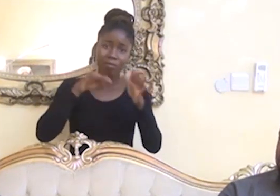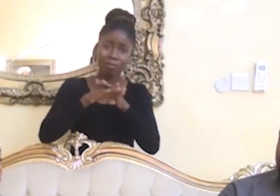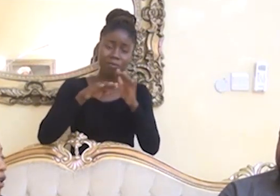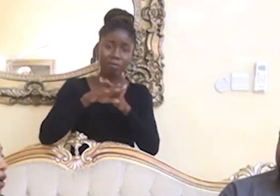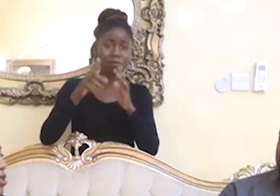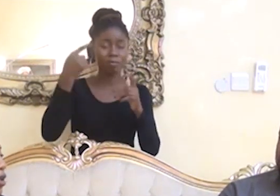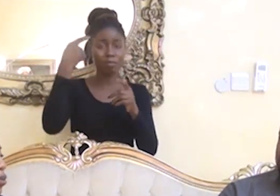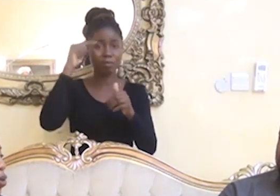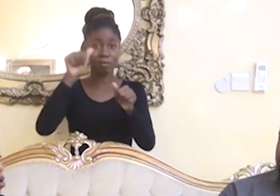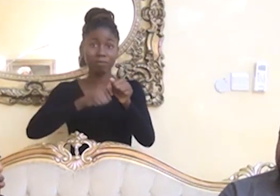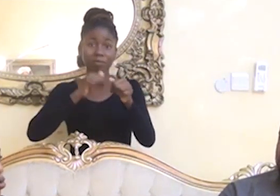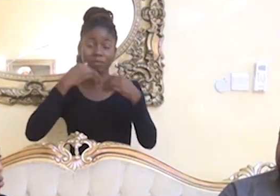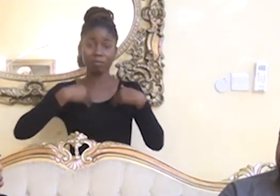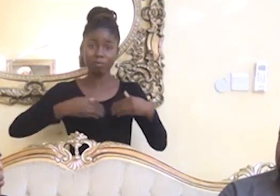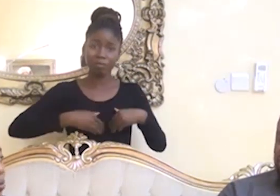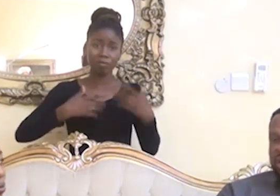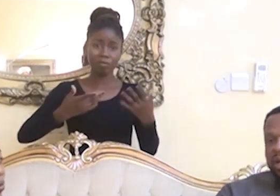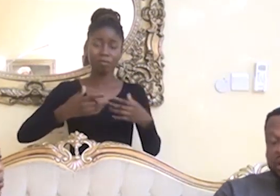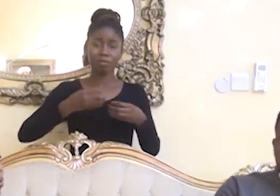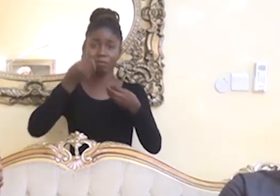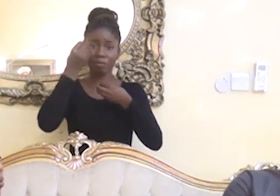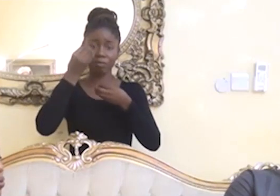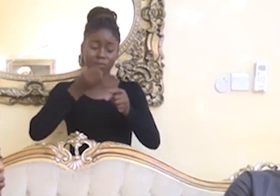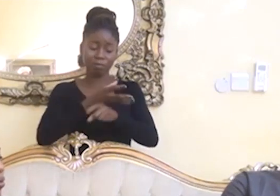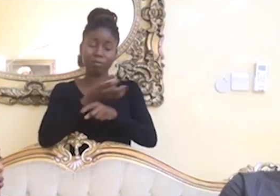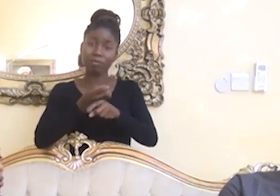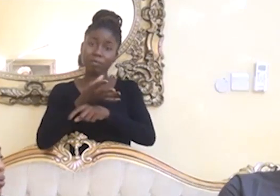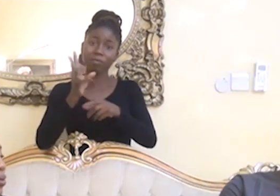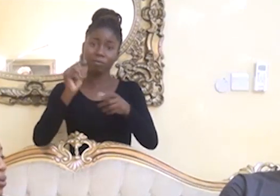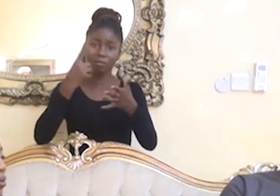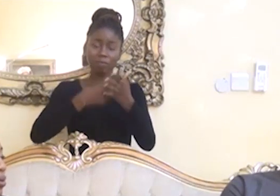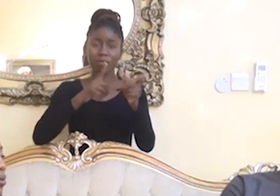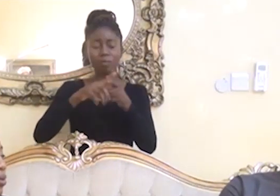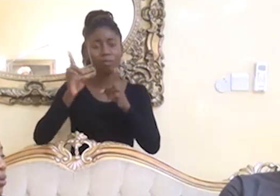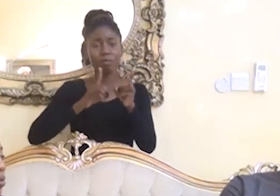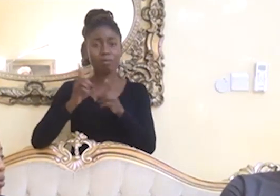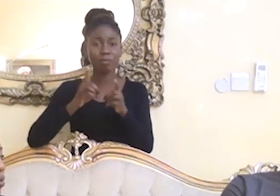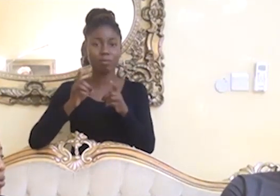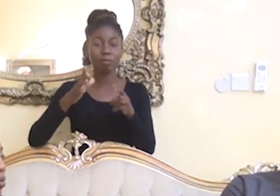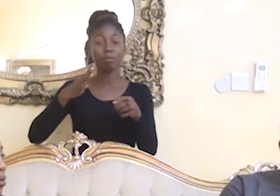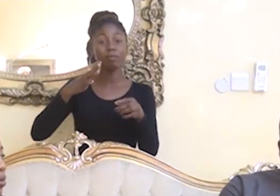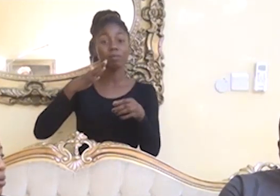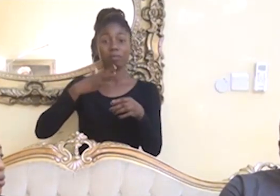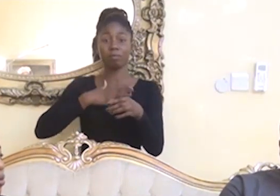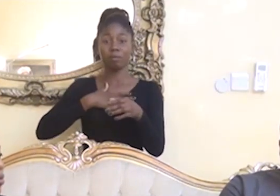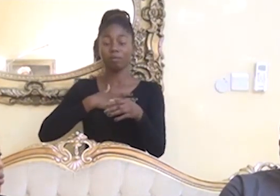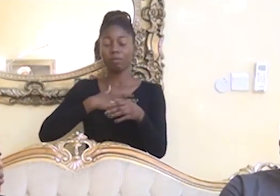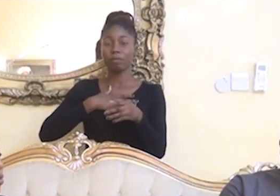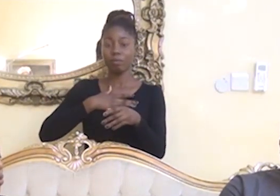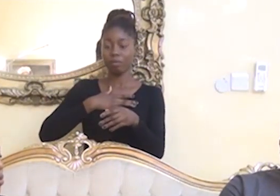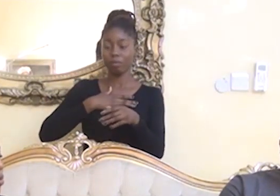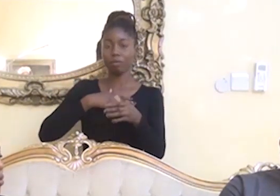them and advise them what to do? Well, my fellow developers,